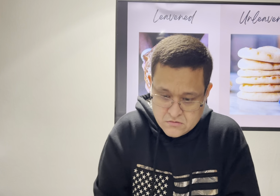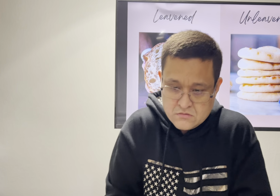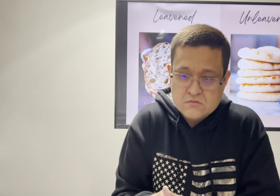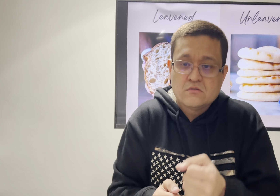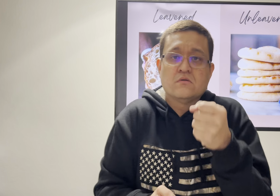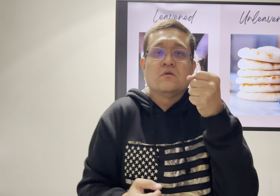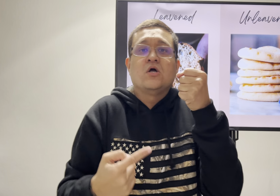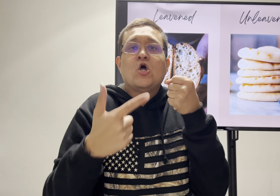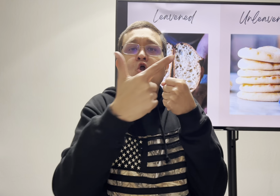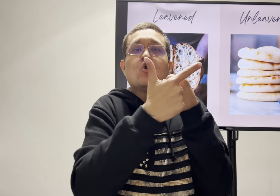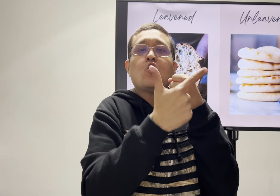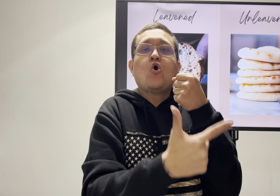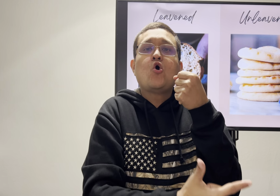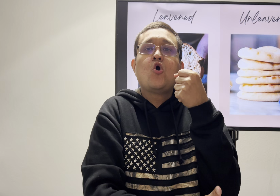took parts of the word